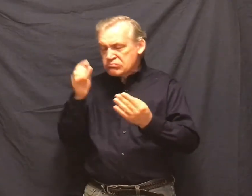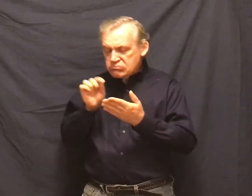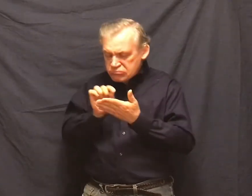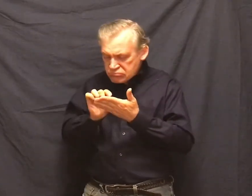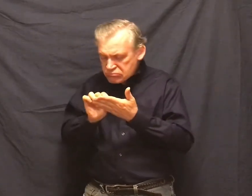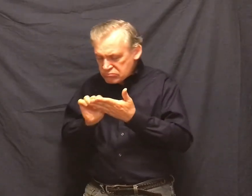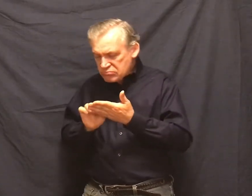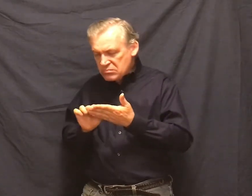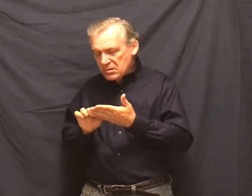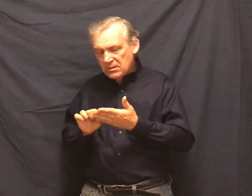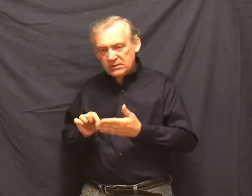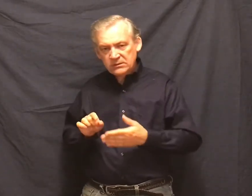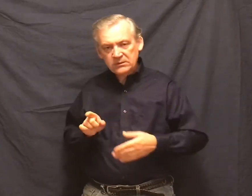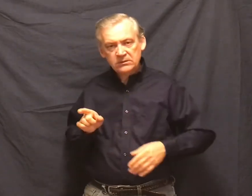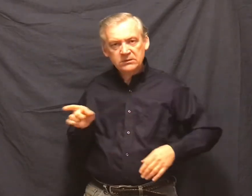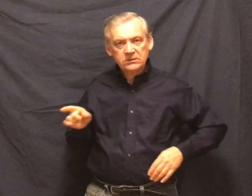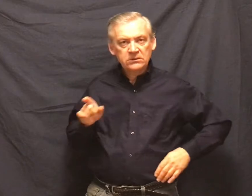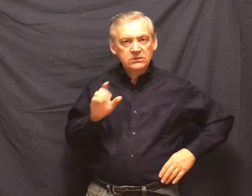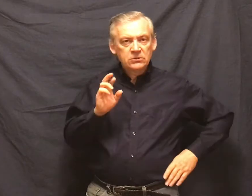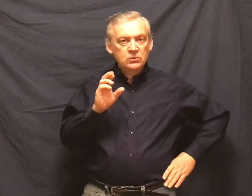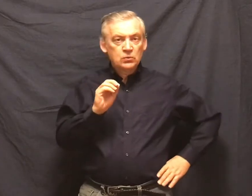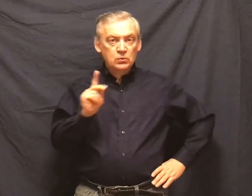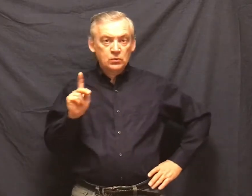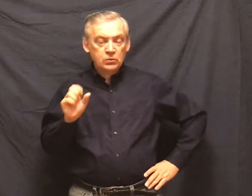Crooks adjusted his glasses.